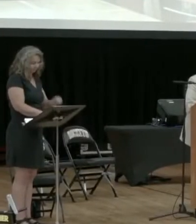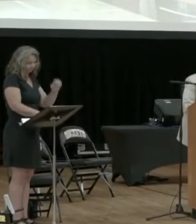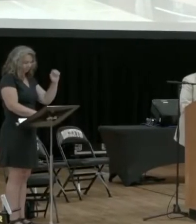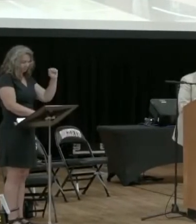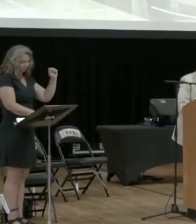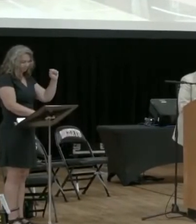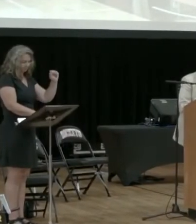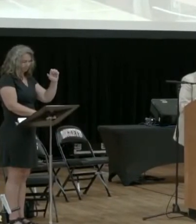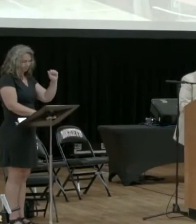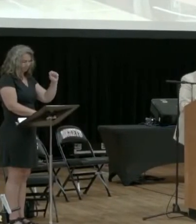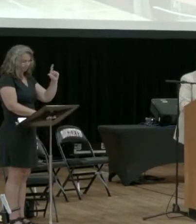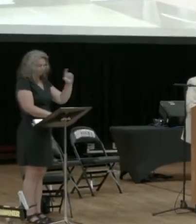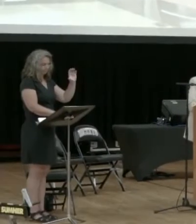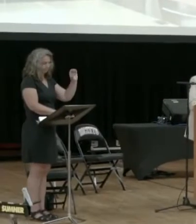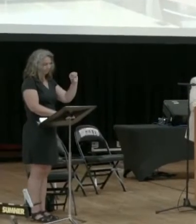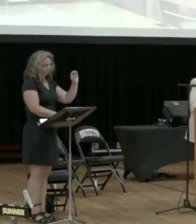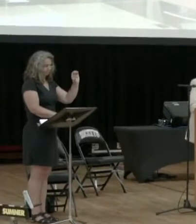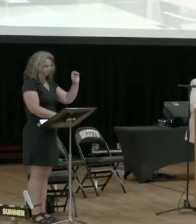Abigail Alcock.